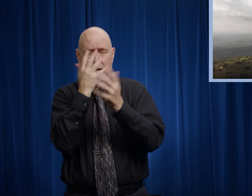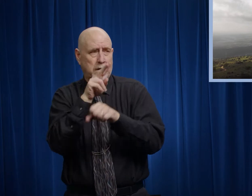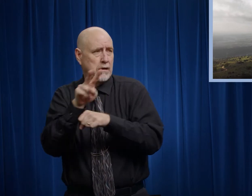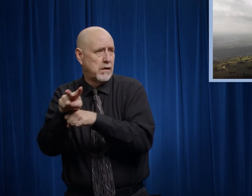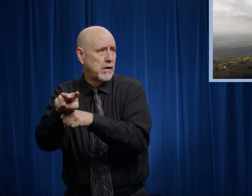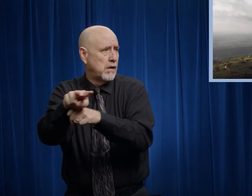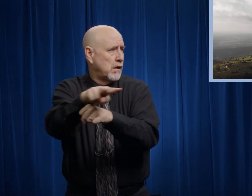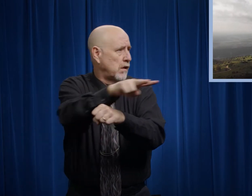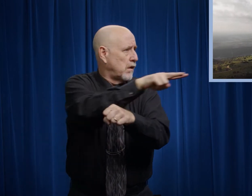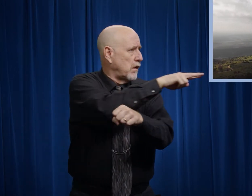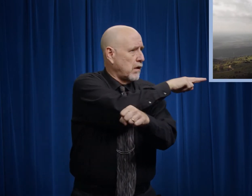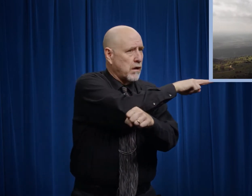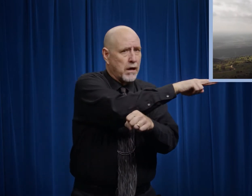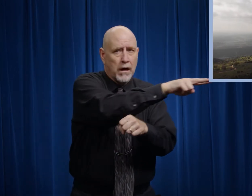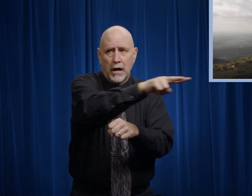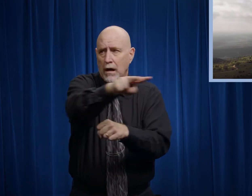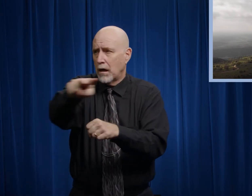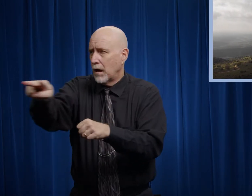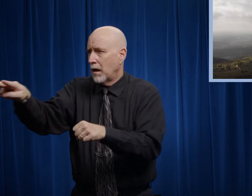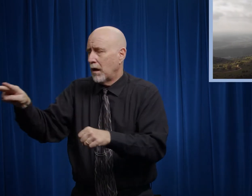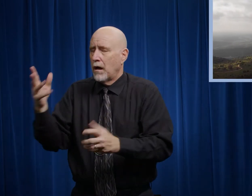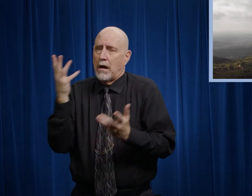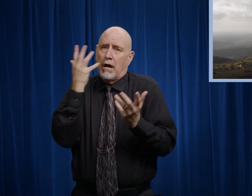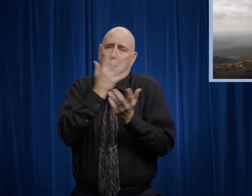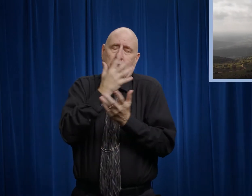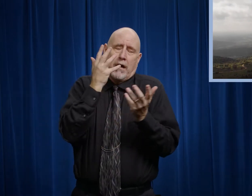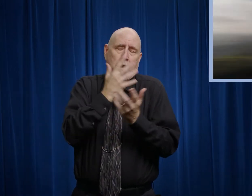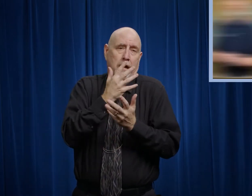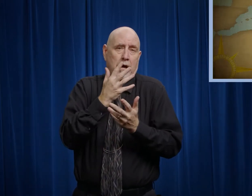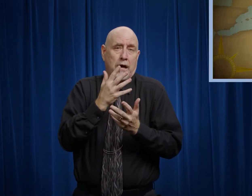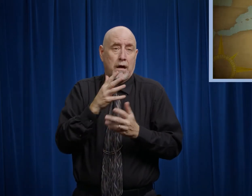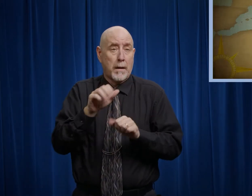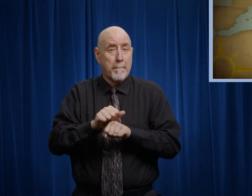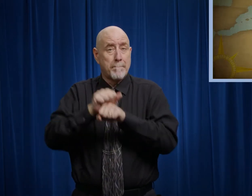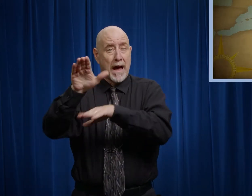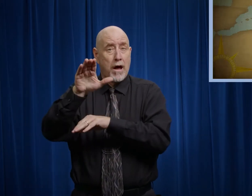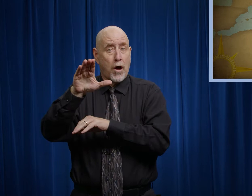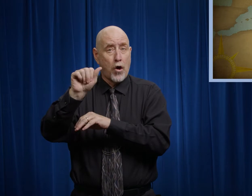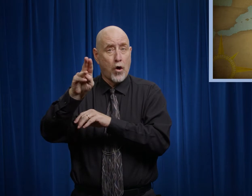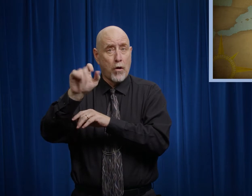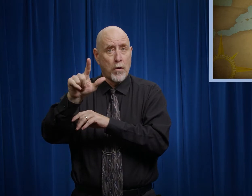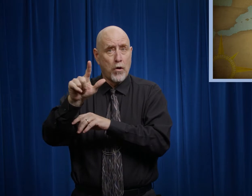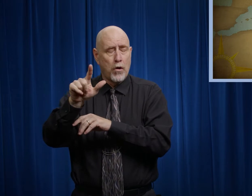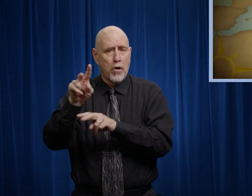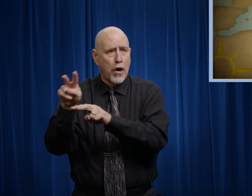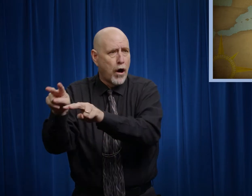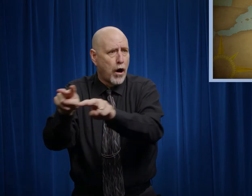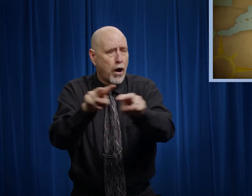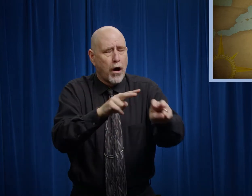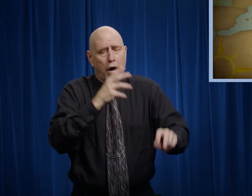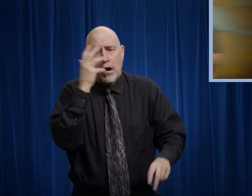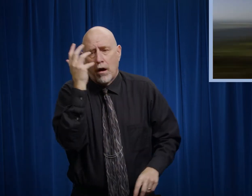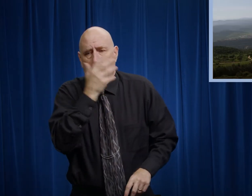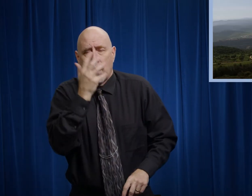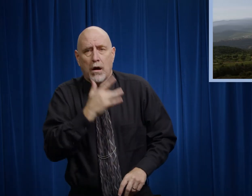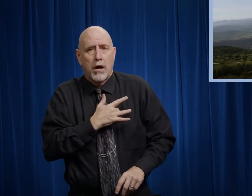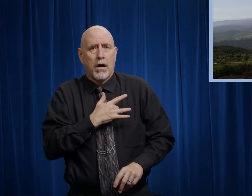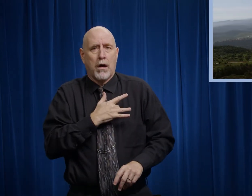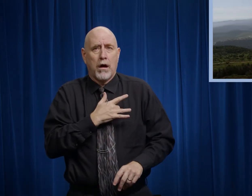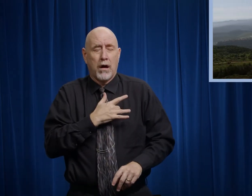magnificent panorama unfolds before your eyes. The view from Mount Carmel is spectacular, and the grandeur